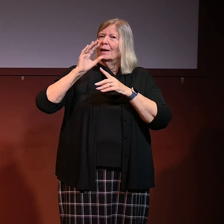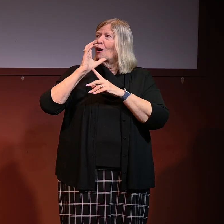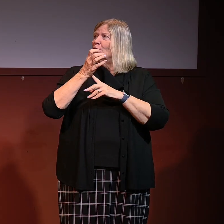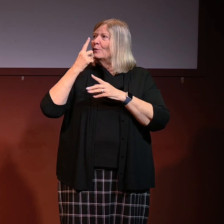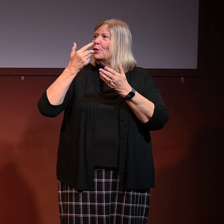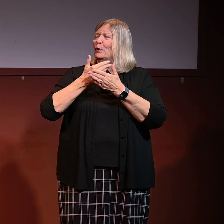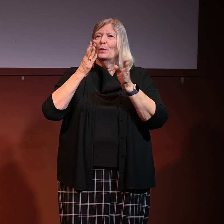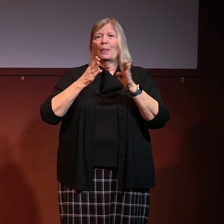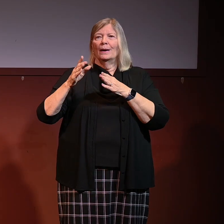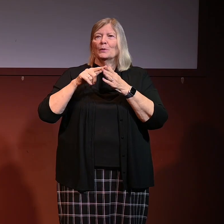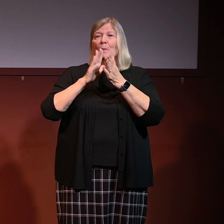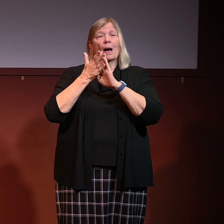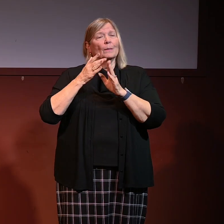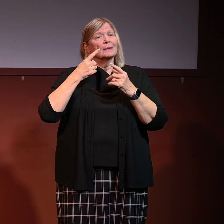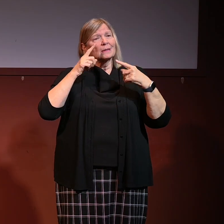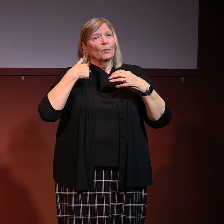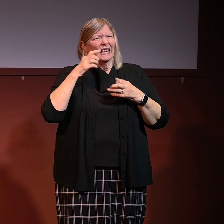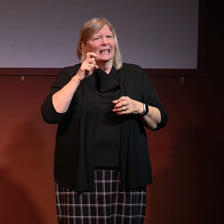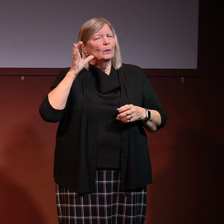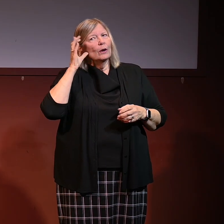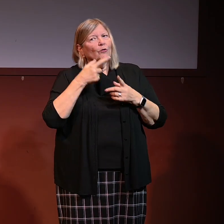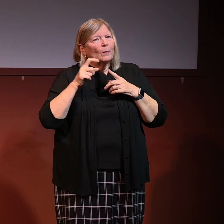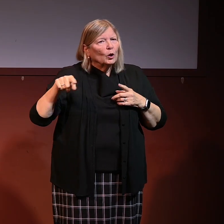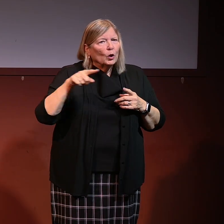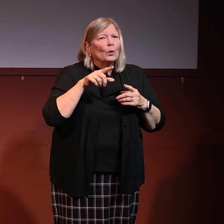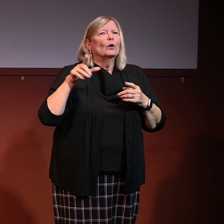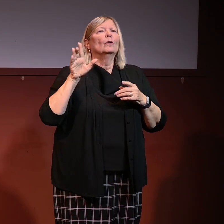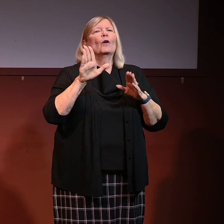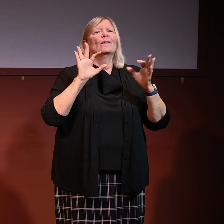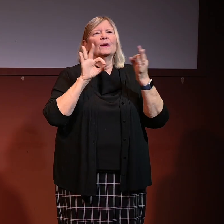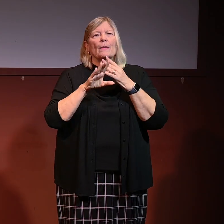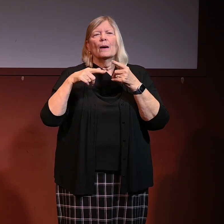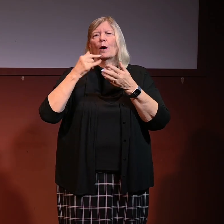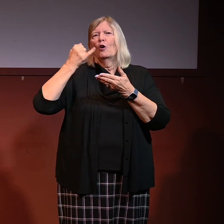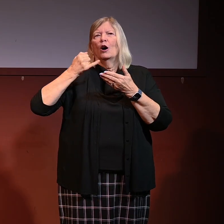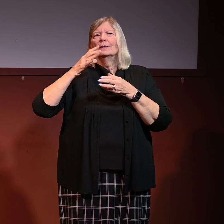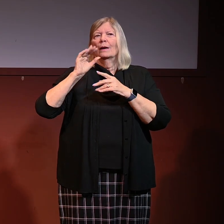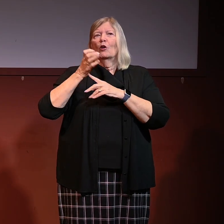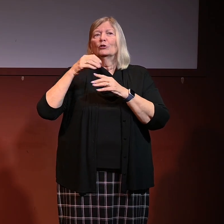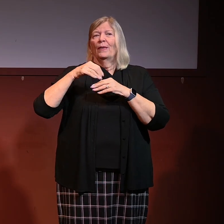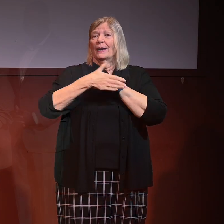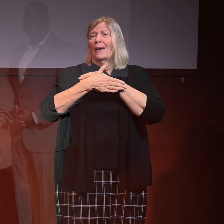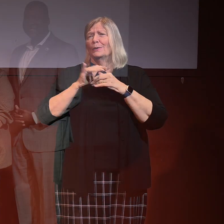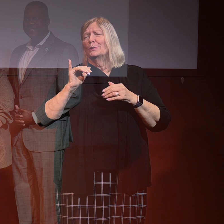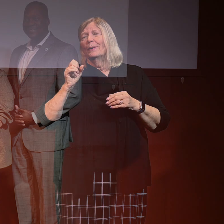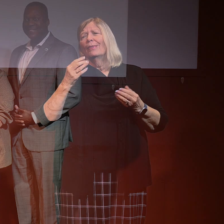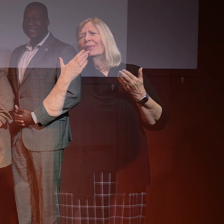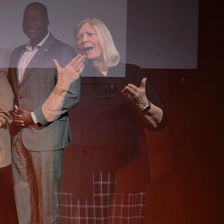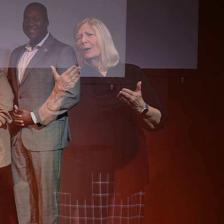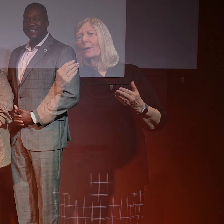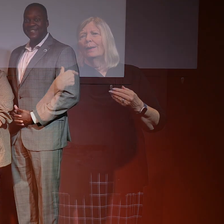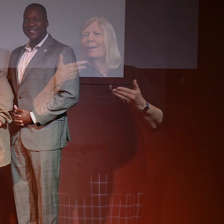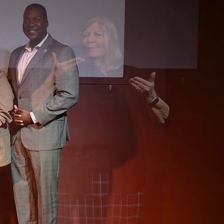new plan to be successful. We need your voice and your input about arts and culture in the county too. So thank you, and I'm going